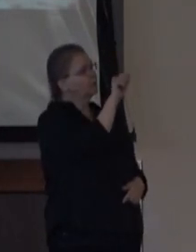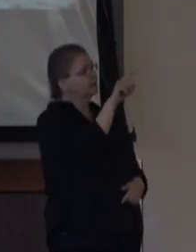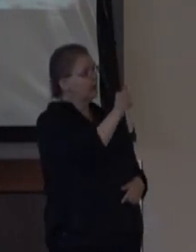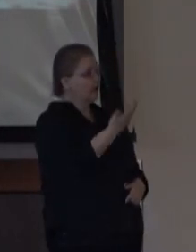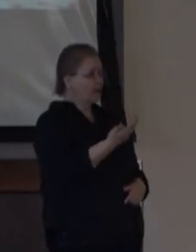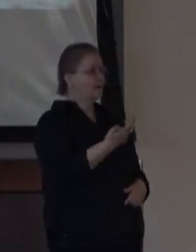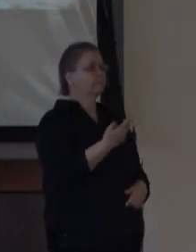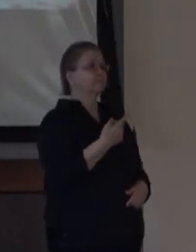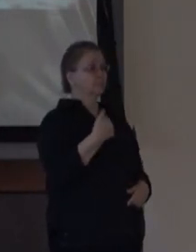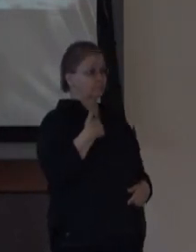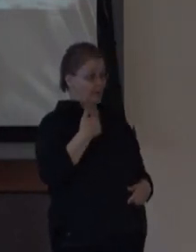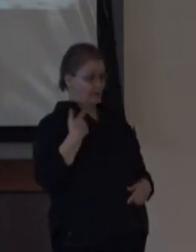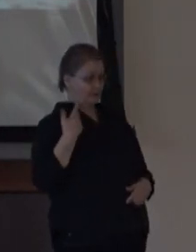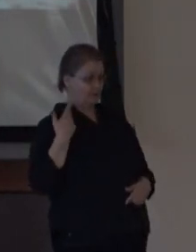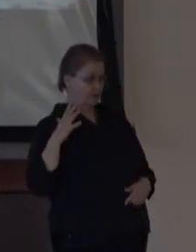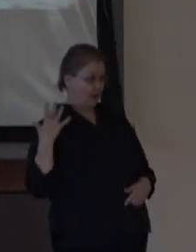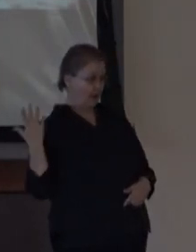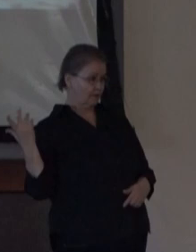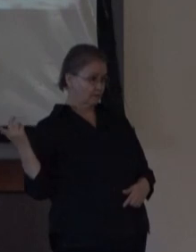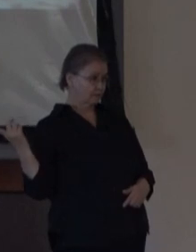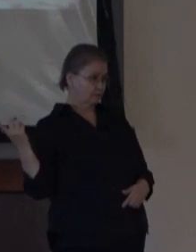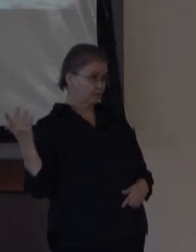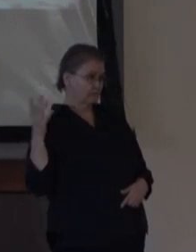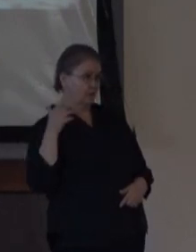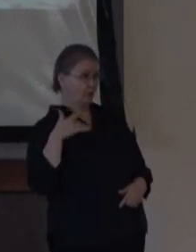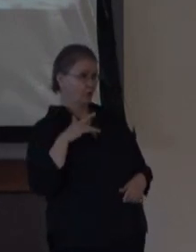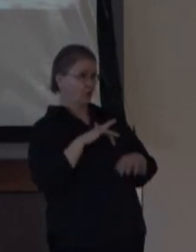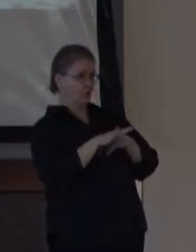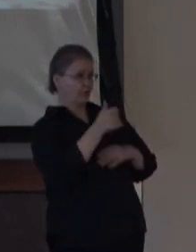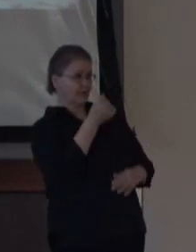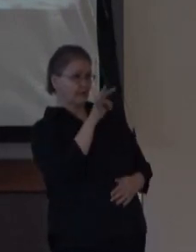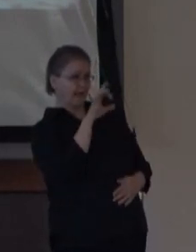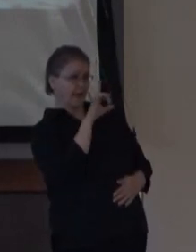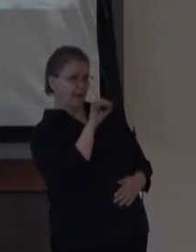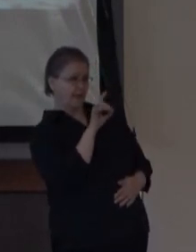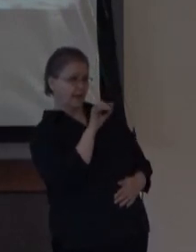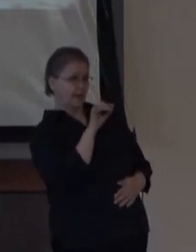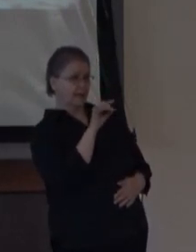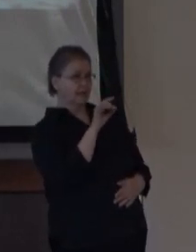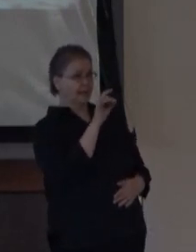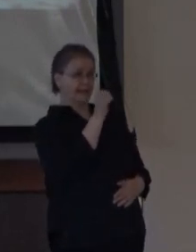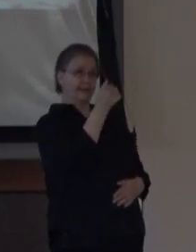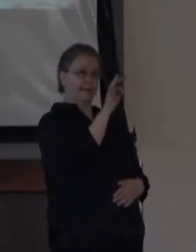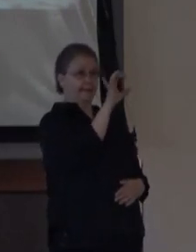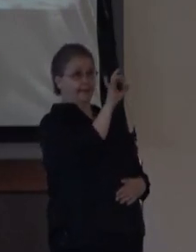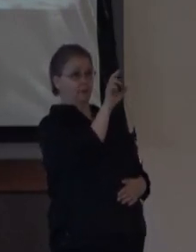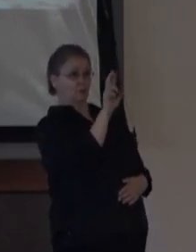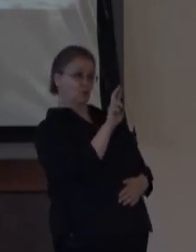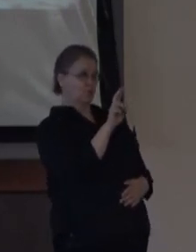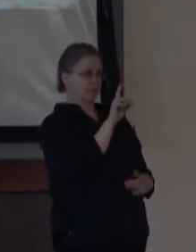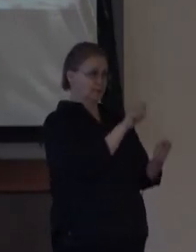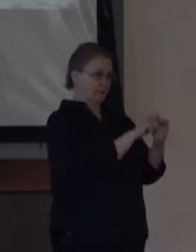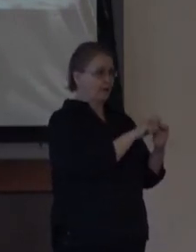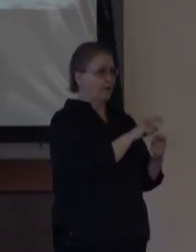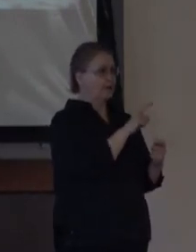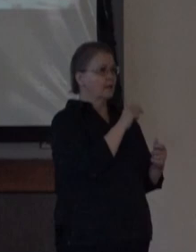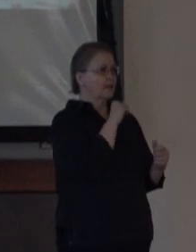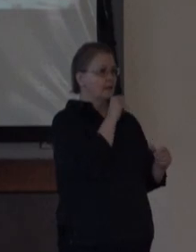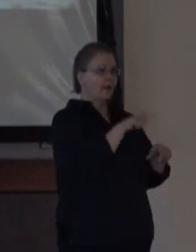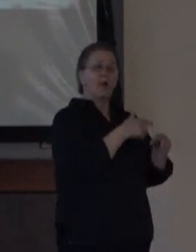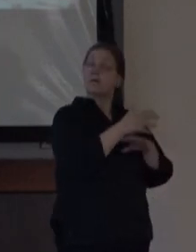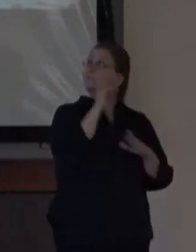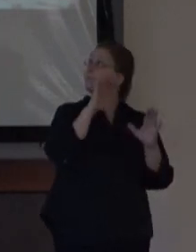When I was young, in the early 1980s, 1982 to be exact, not too long after this picture was